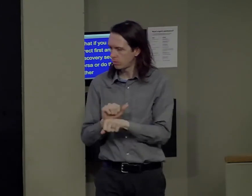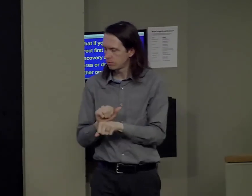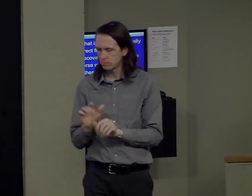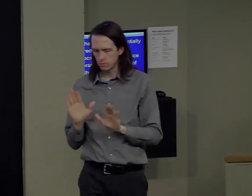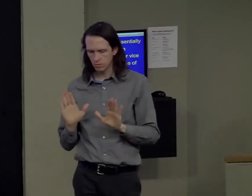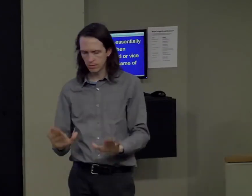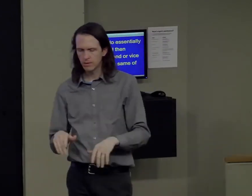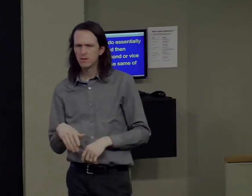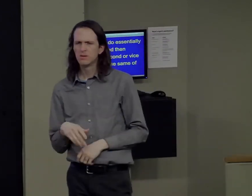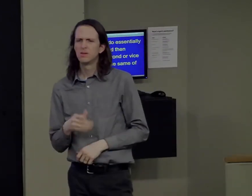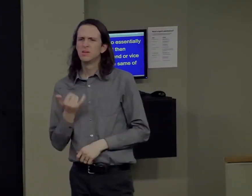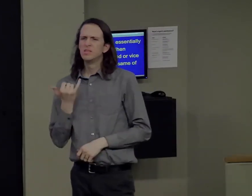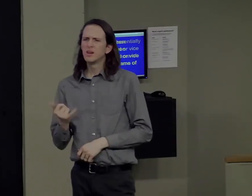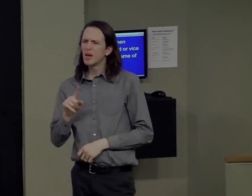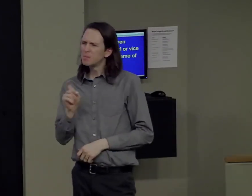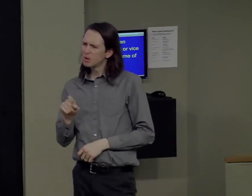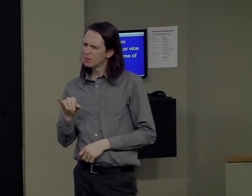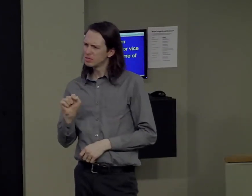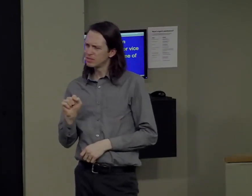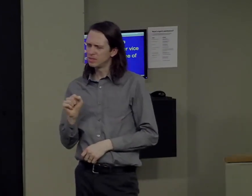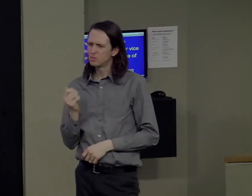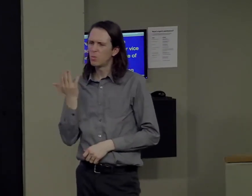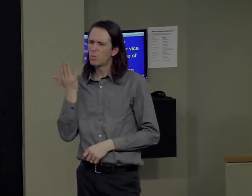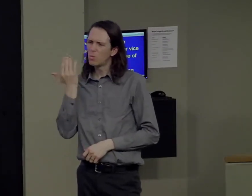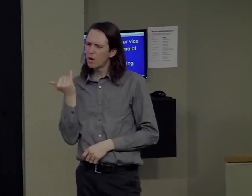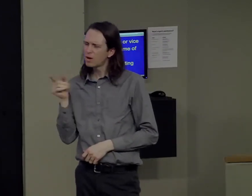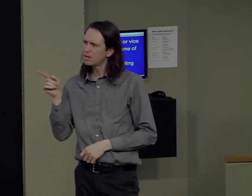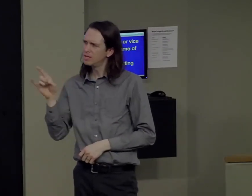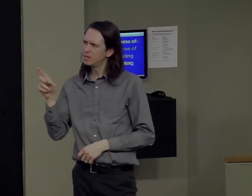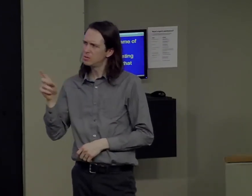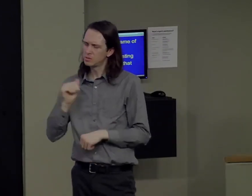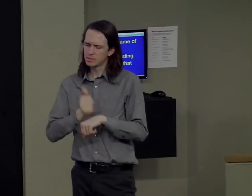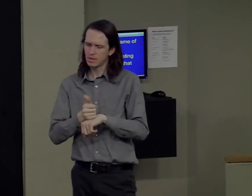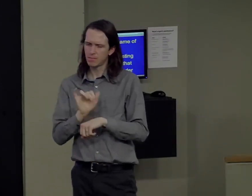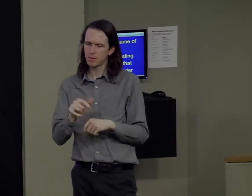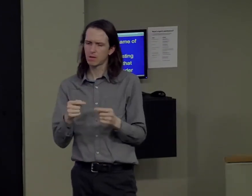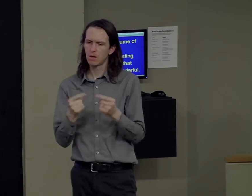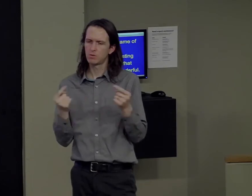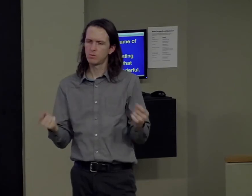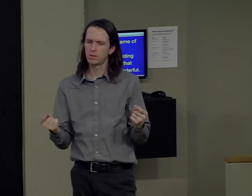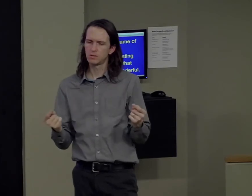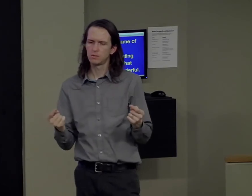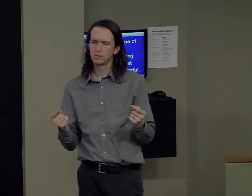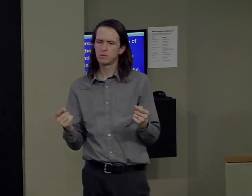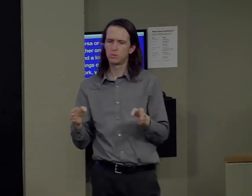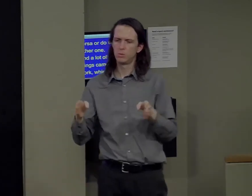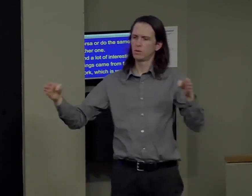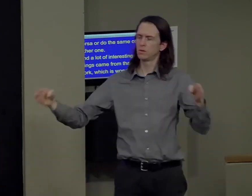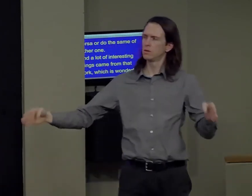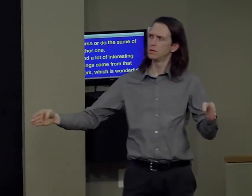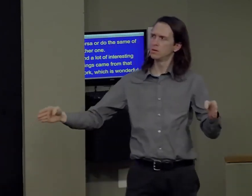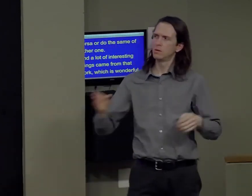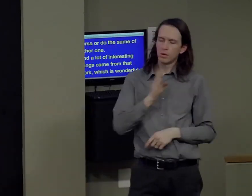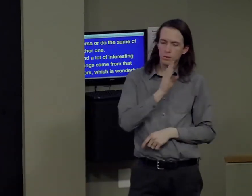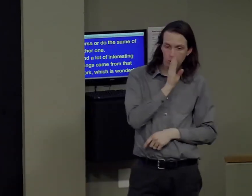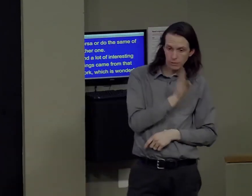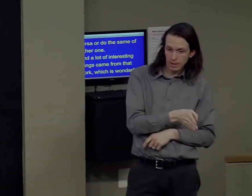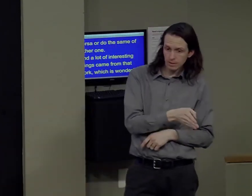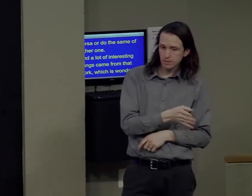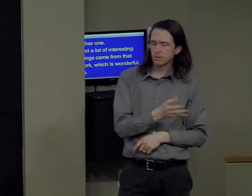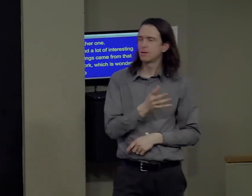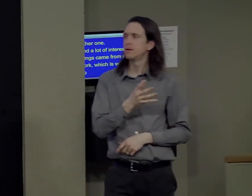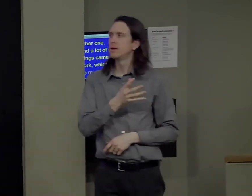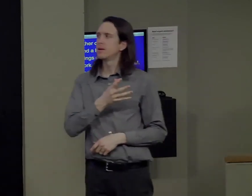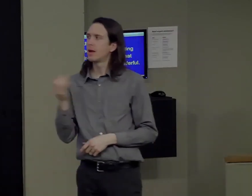lot of interesting things came from that work, which is wonderful. So my question now is, why did you create that